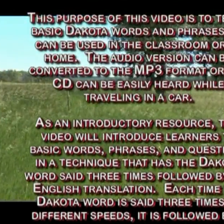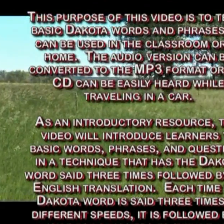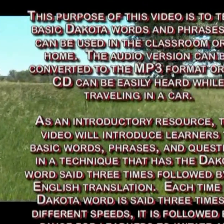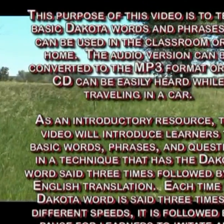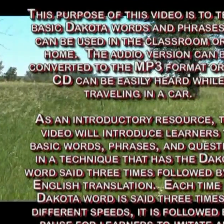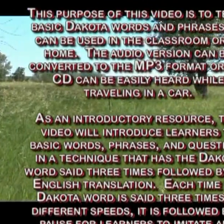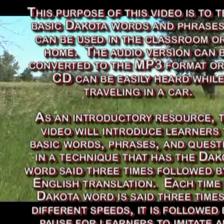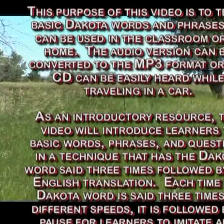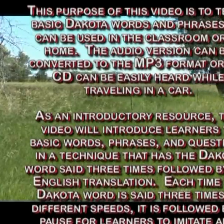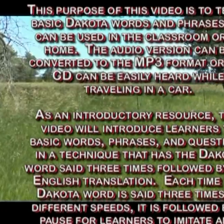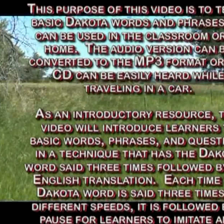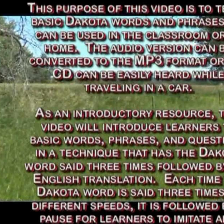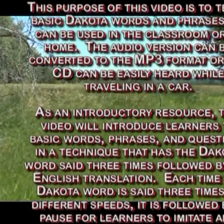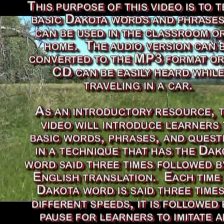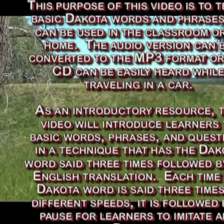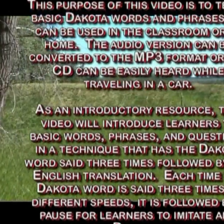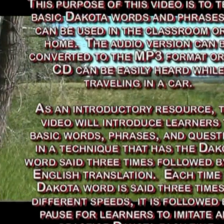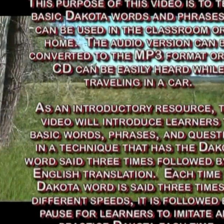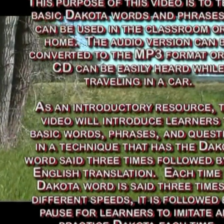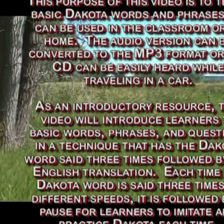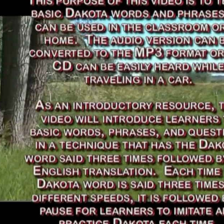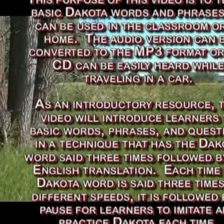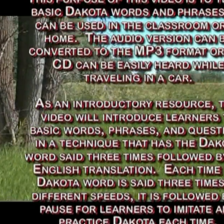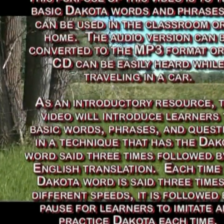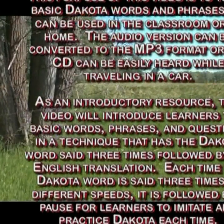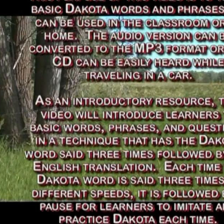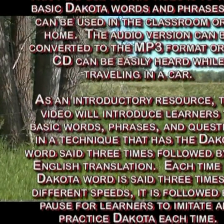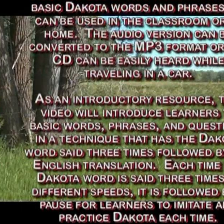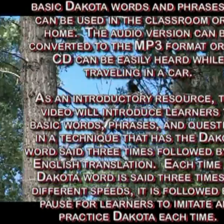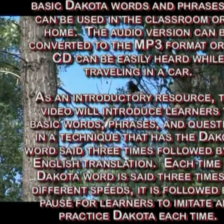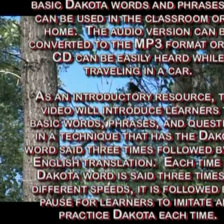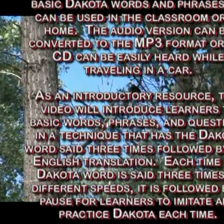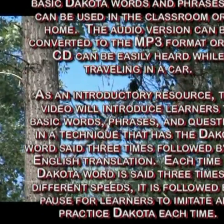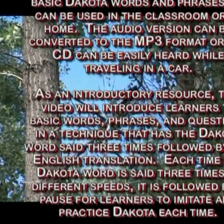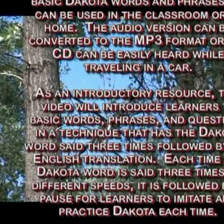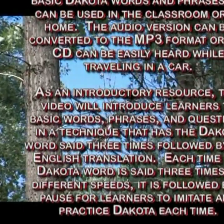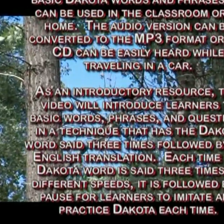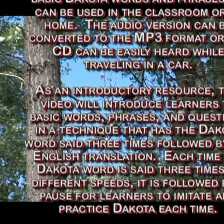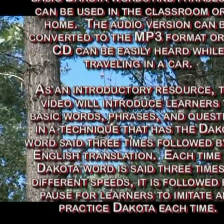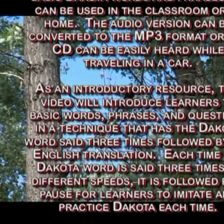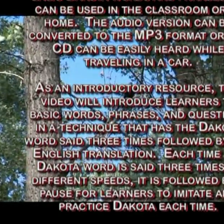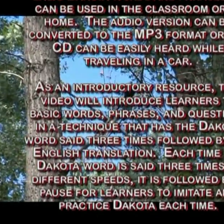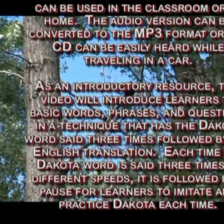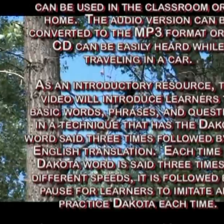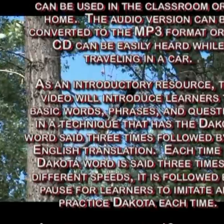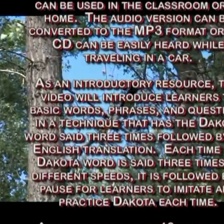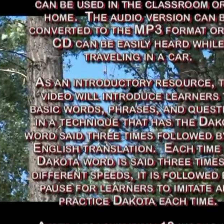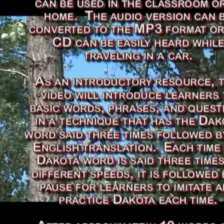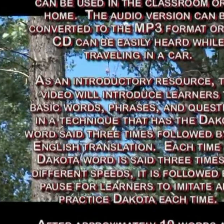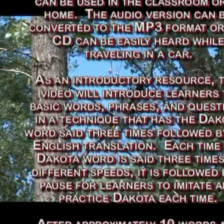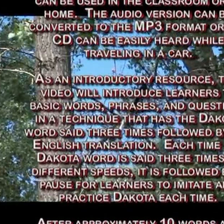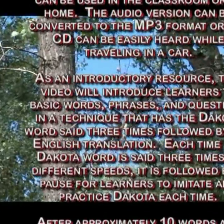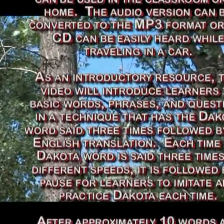and questions in a technique that has a Dakota word said three times, followed by the English